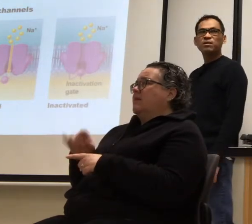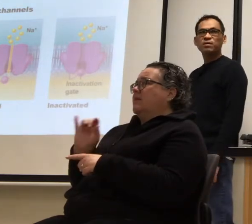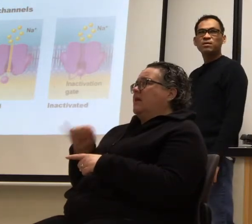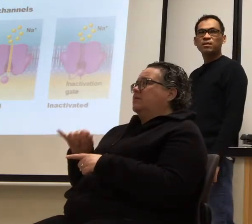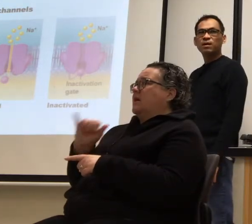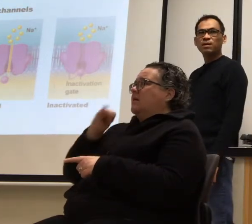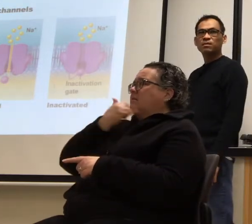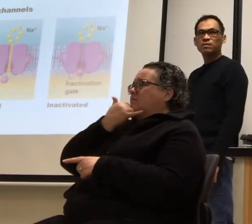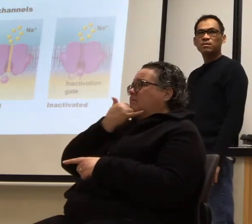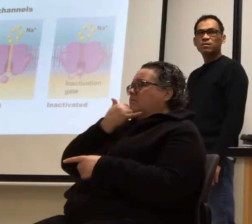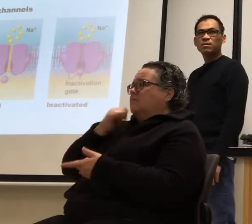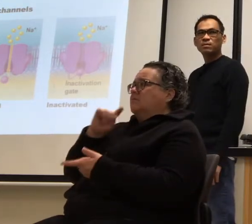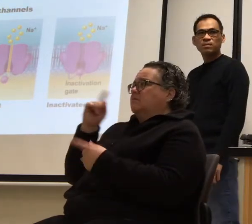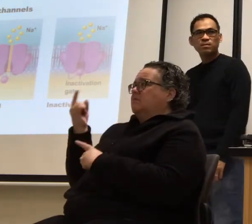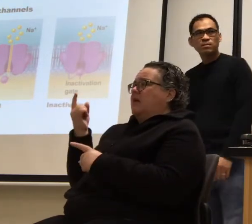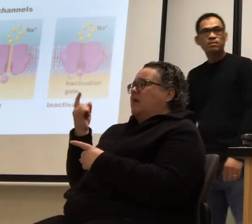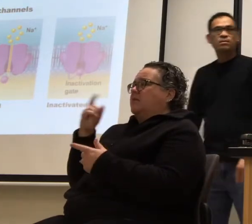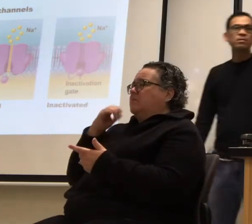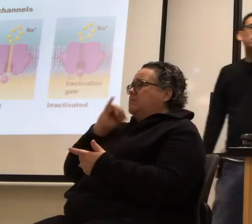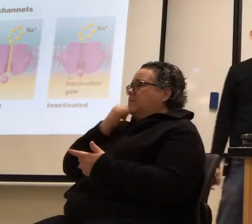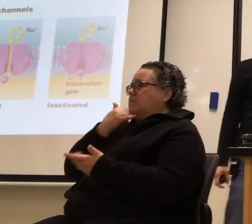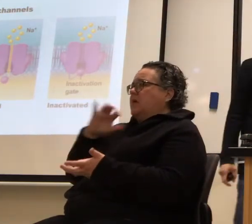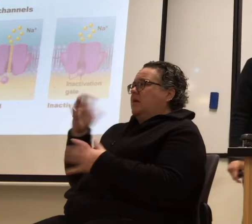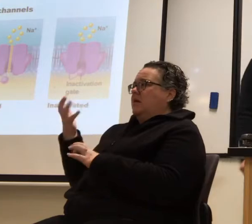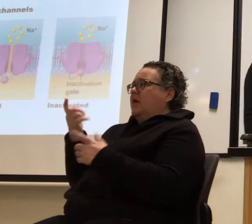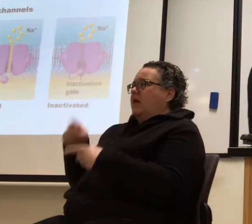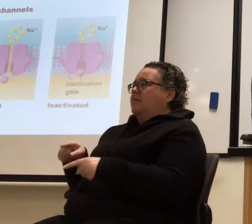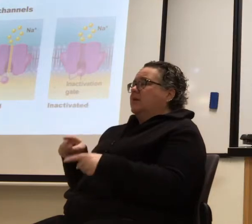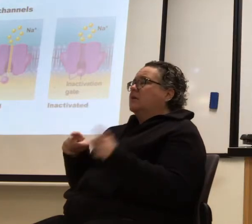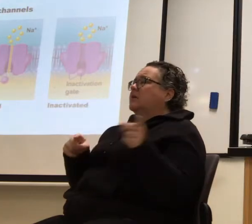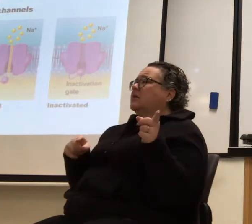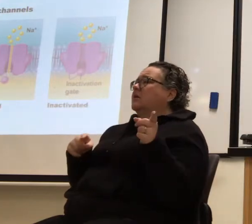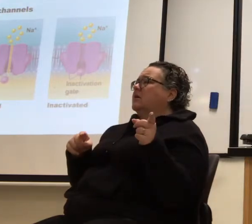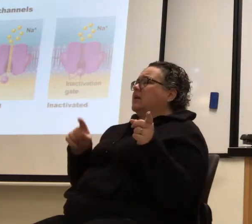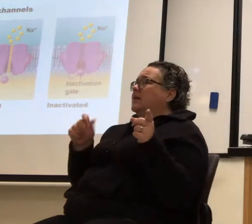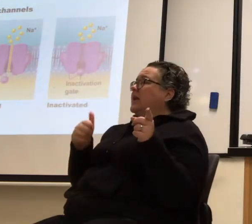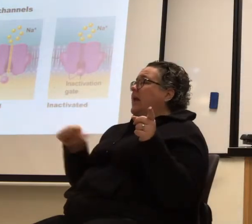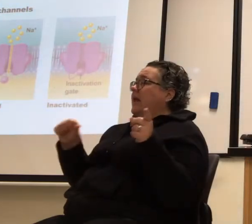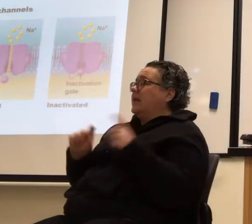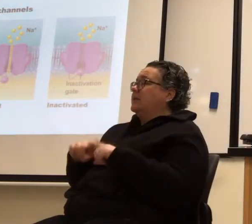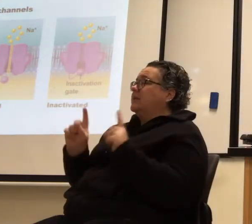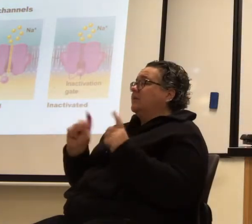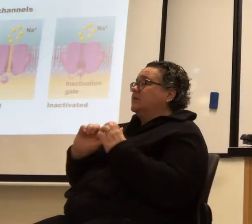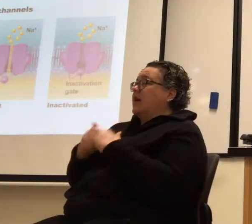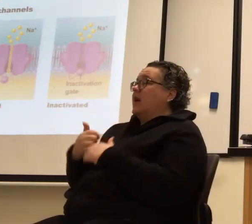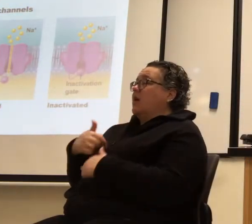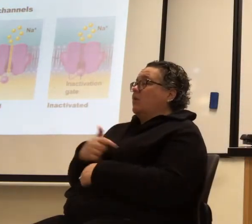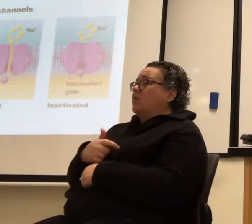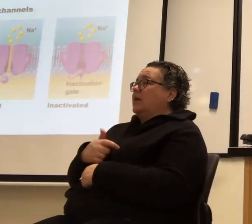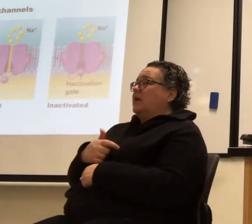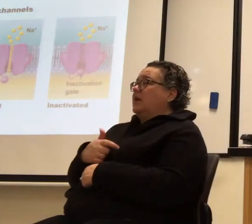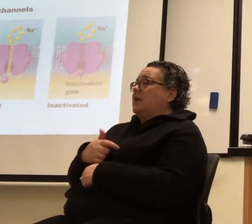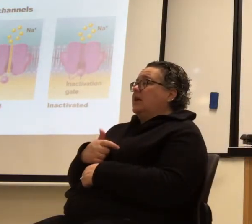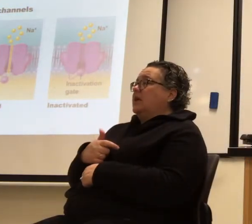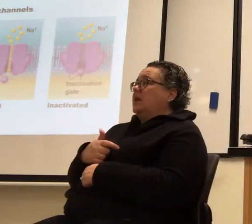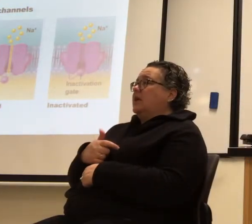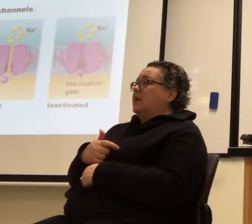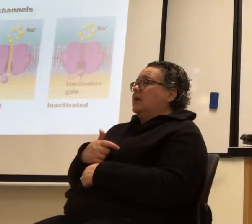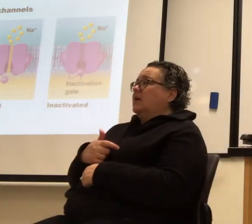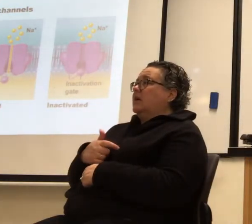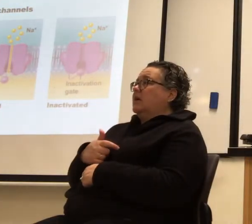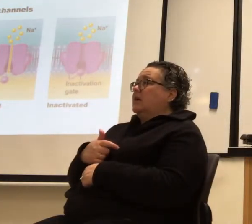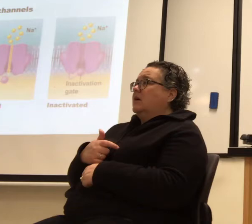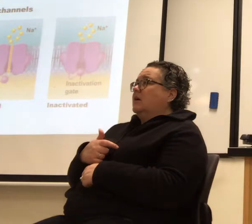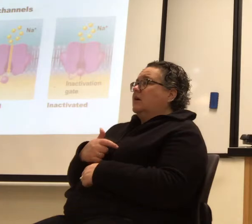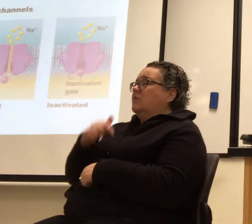malfunction. Yeah. Okay, so then is there any difference? How do we kind of recall it? Because